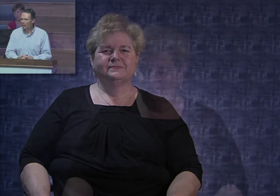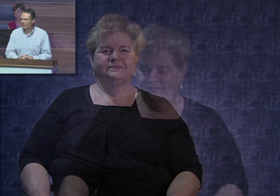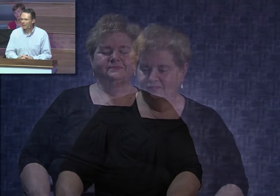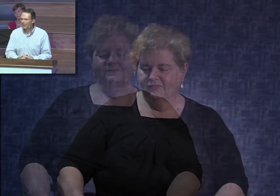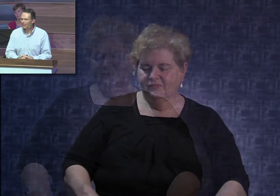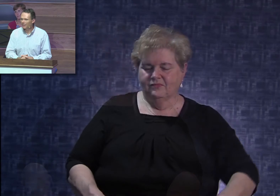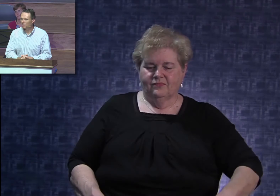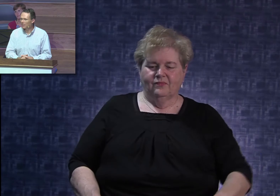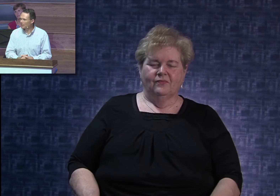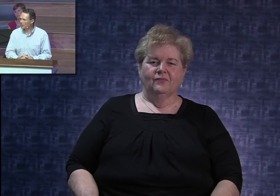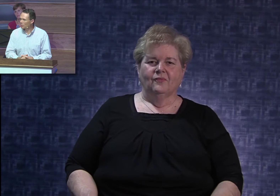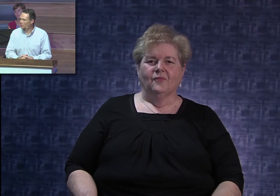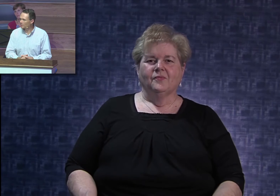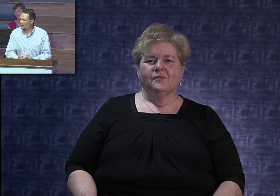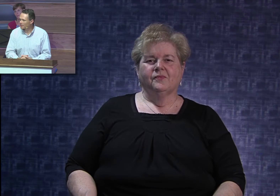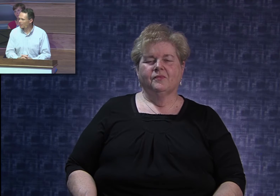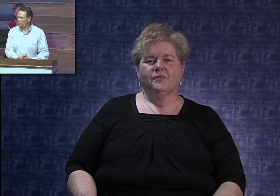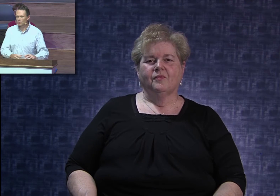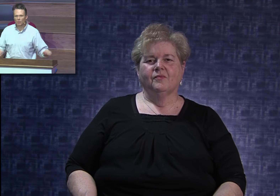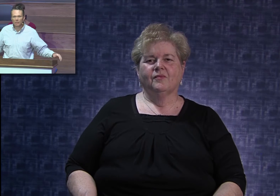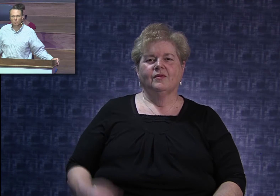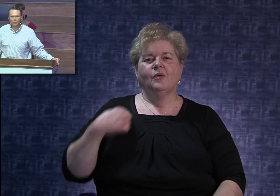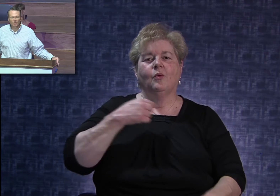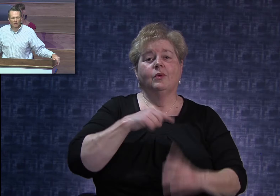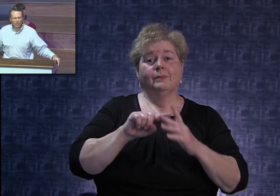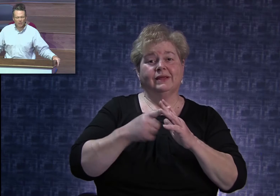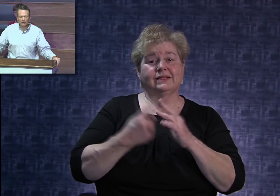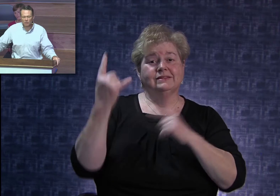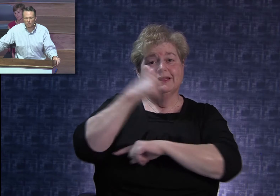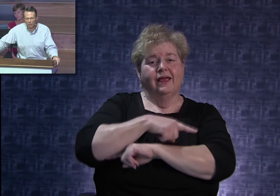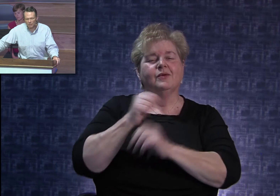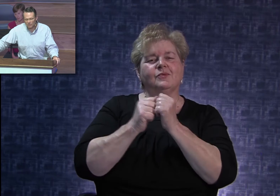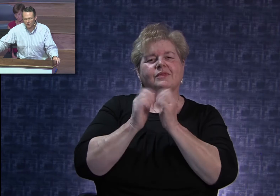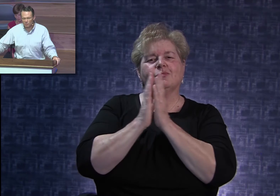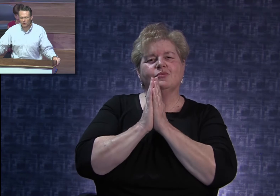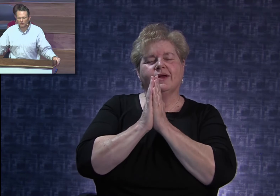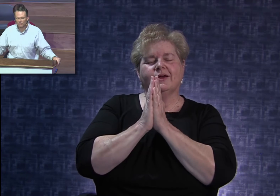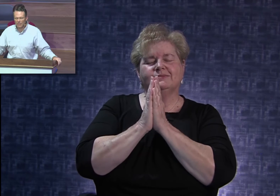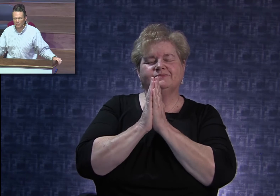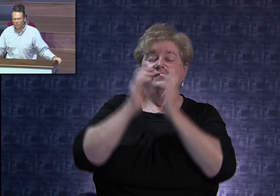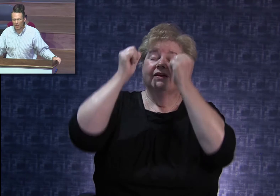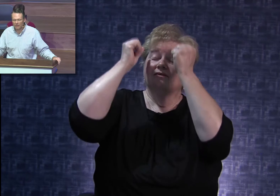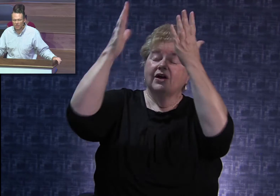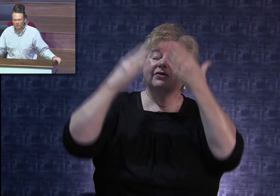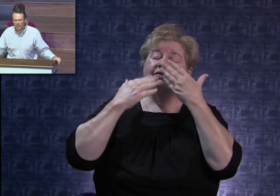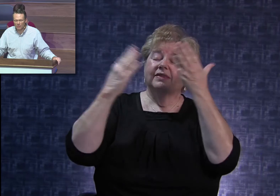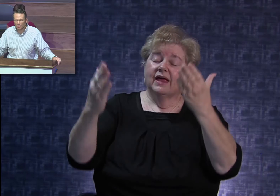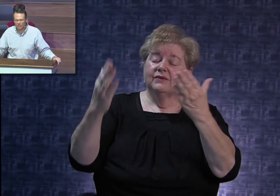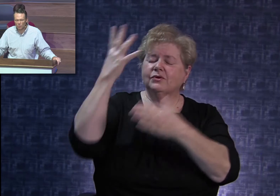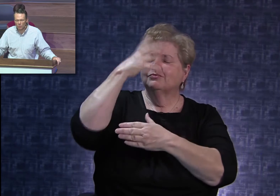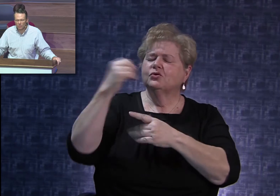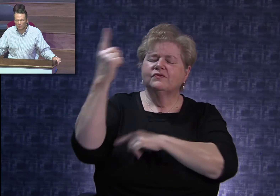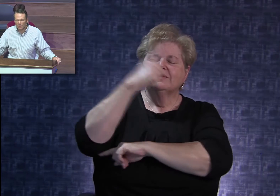So let's pray, and let's begin our worship time together this morning. Let's pray. Father, we thank you this morning just for this beautiful day that we have to come